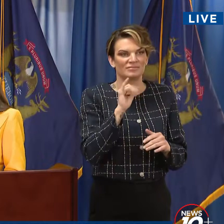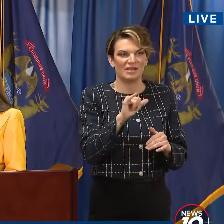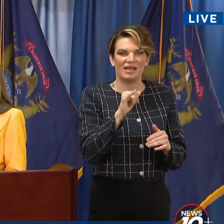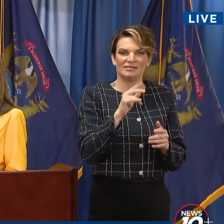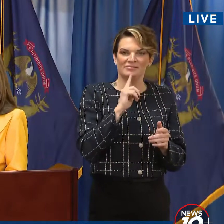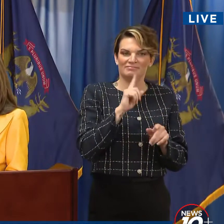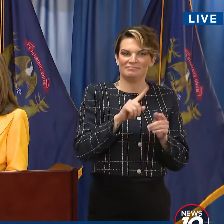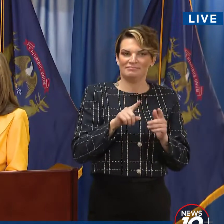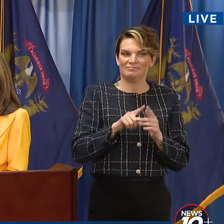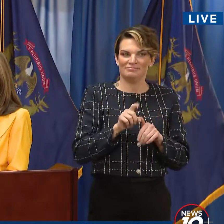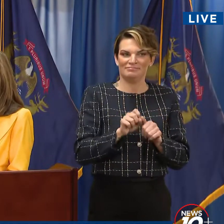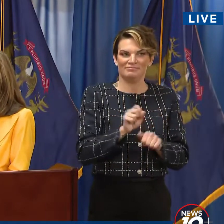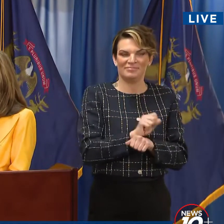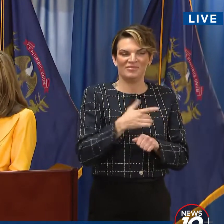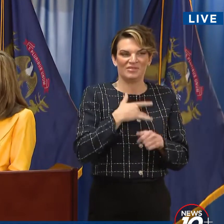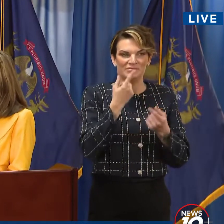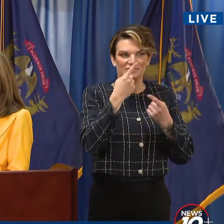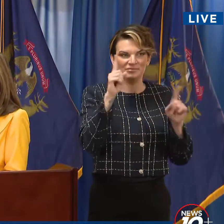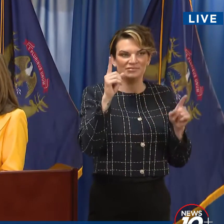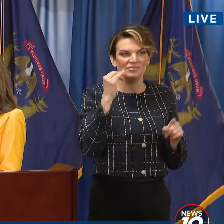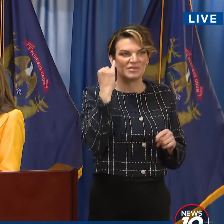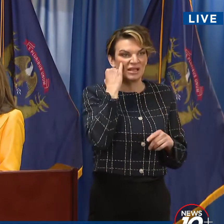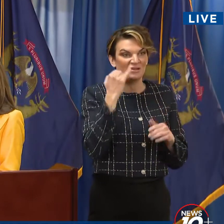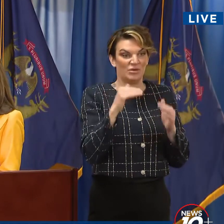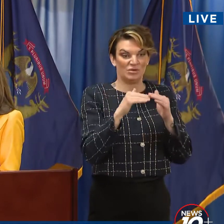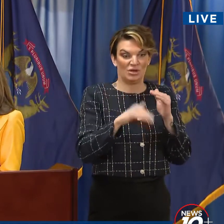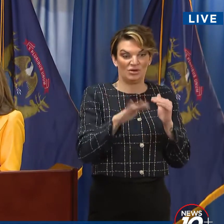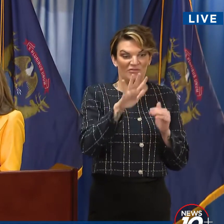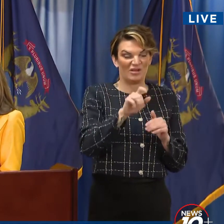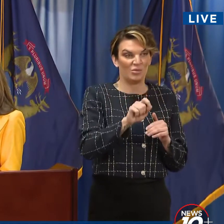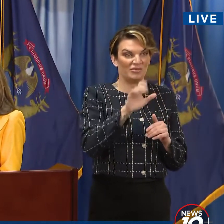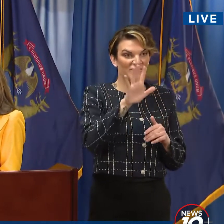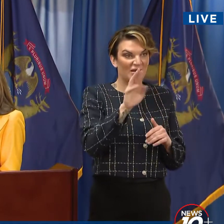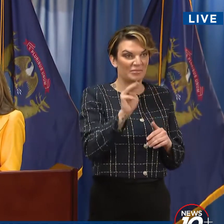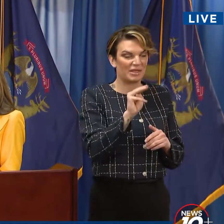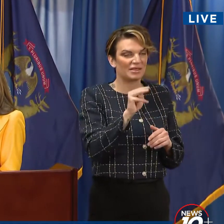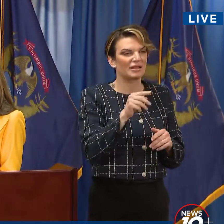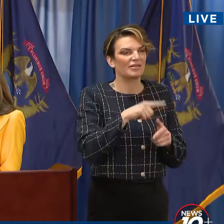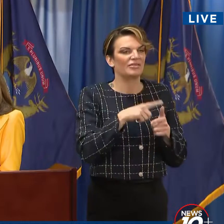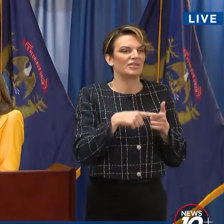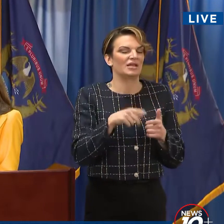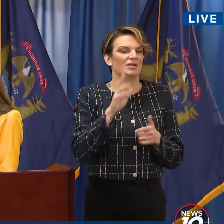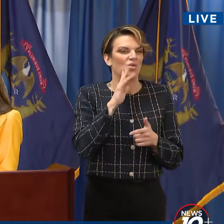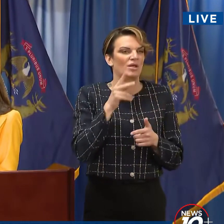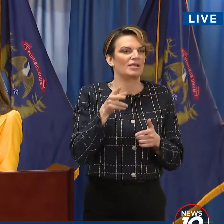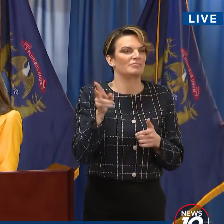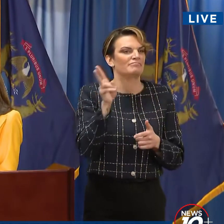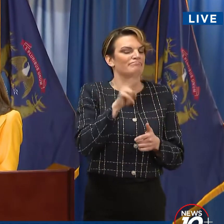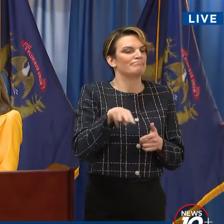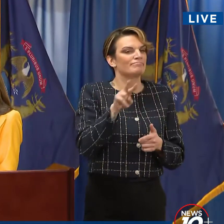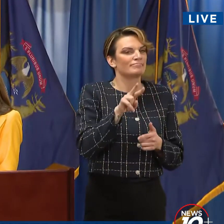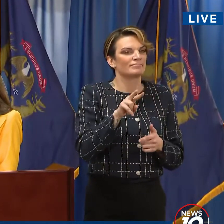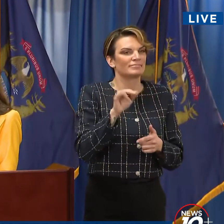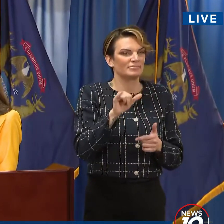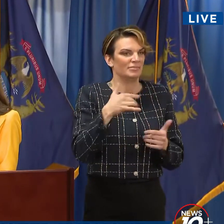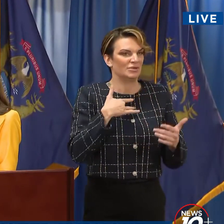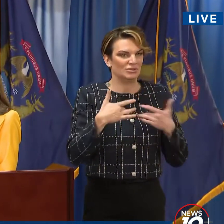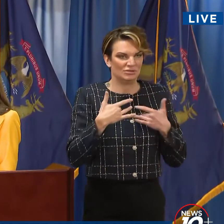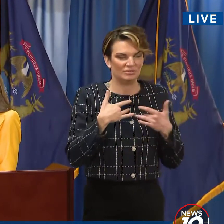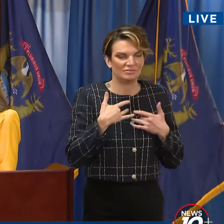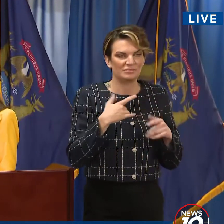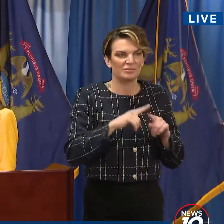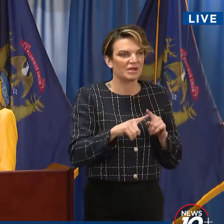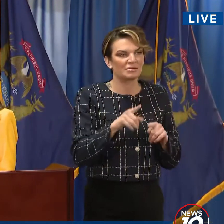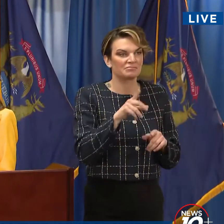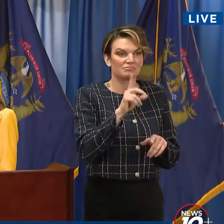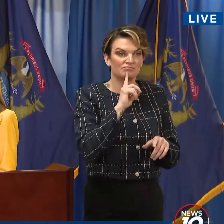victory. If turnout had dipped significantly under that 5.5, I think that would have been a cause for concern, perhaps, but